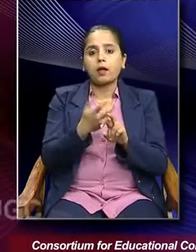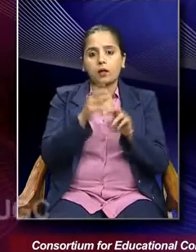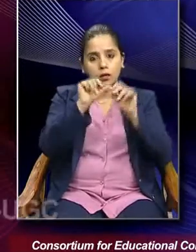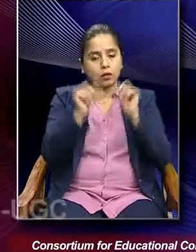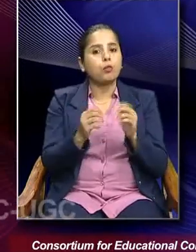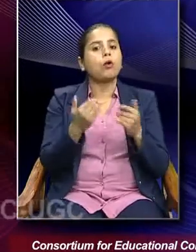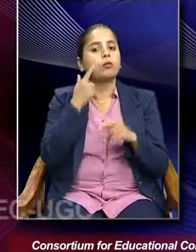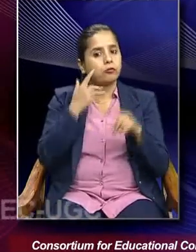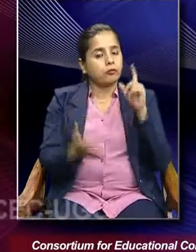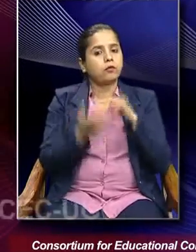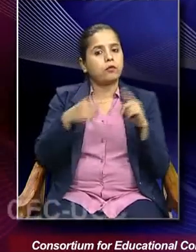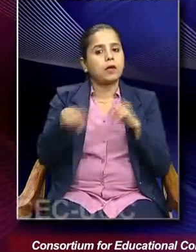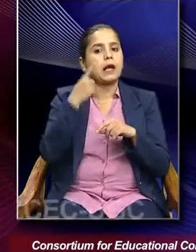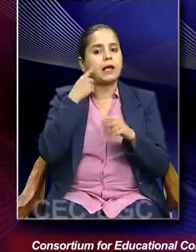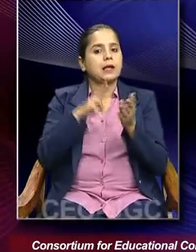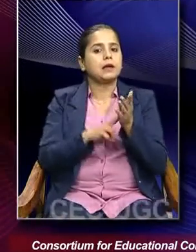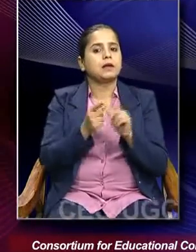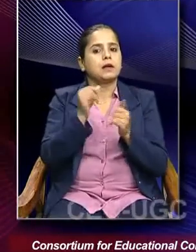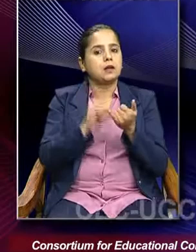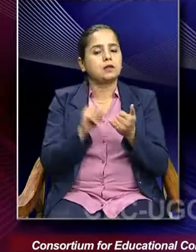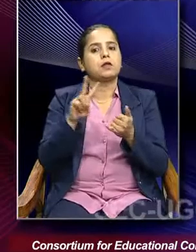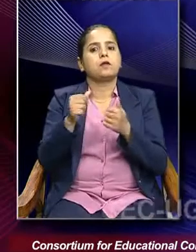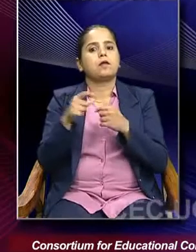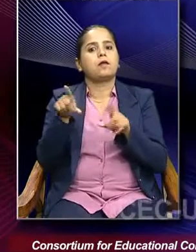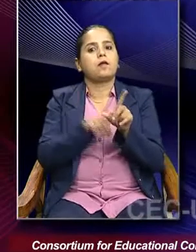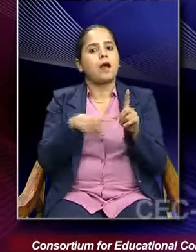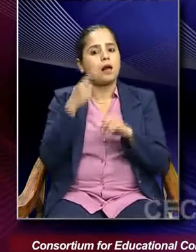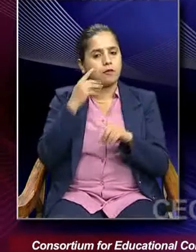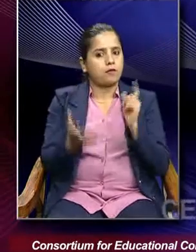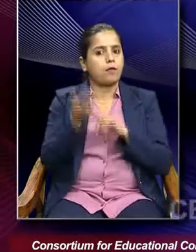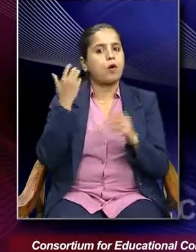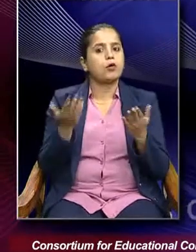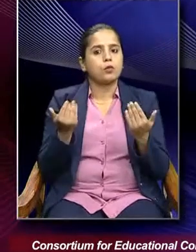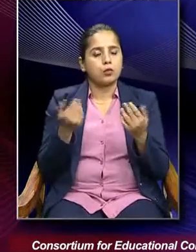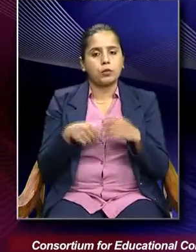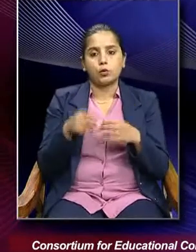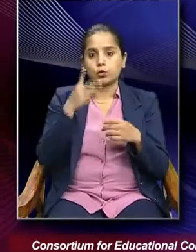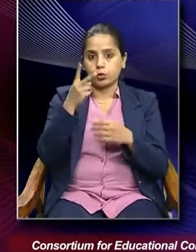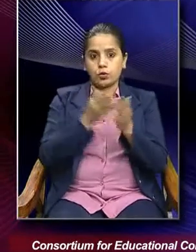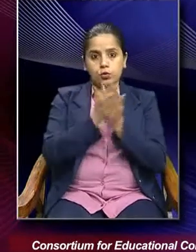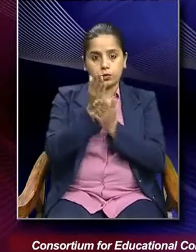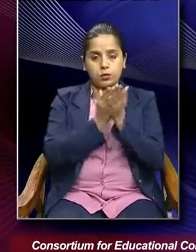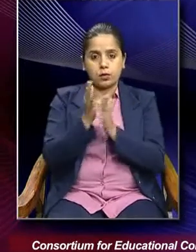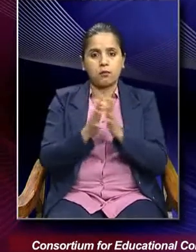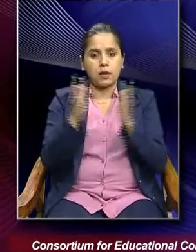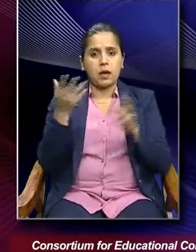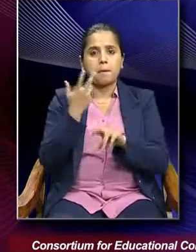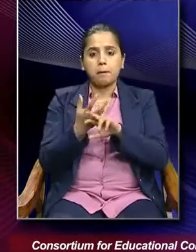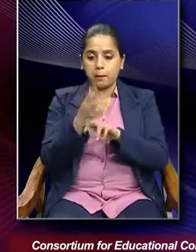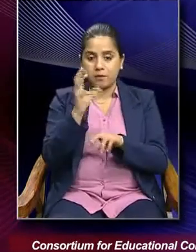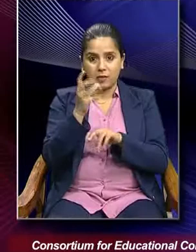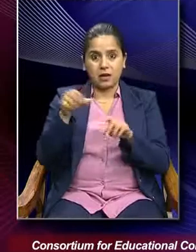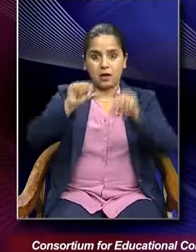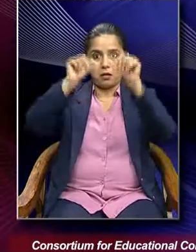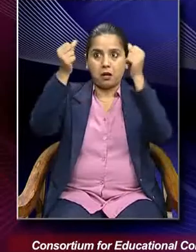found in Indus Valley sites. And the two major stone statues that